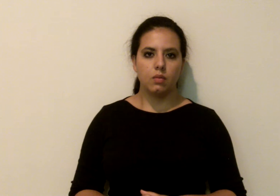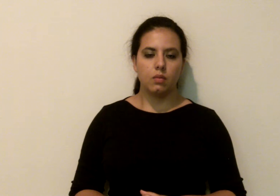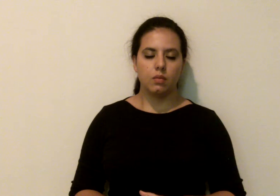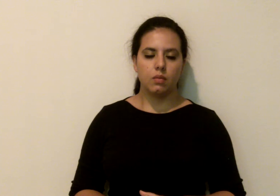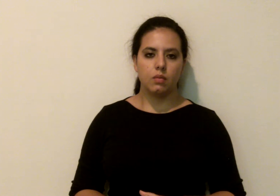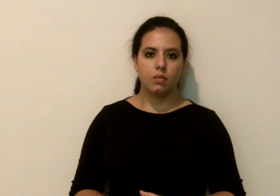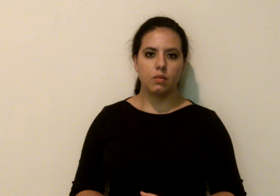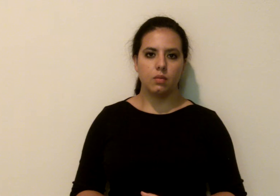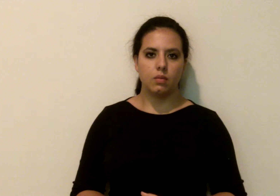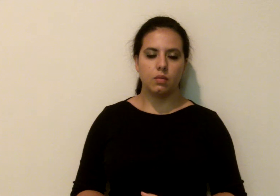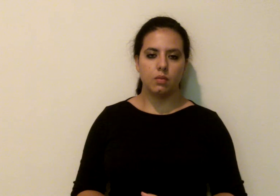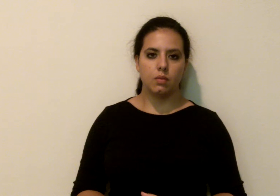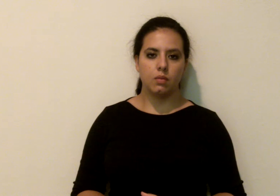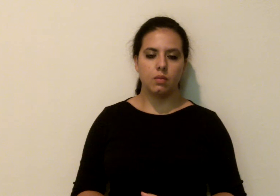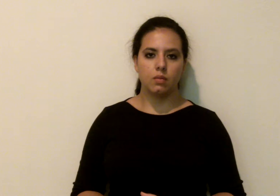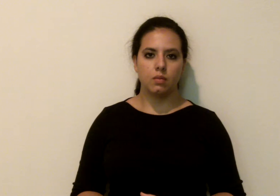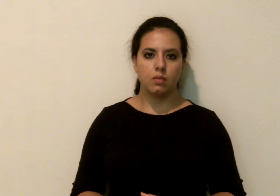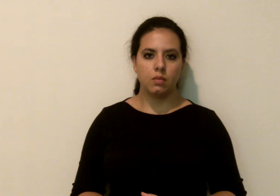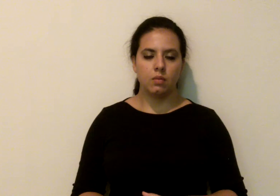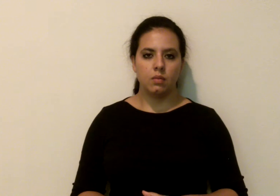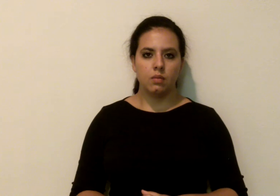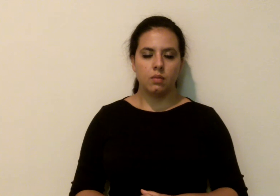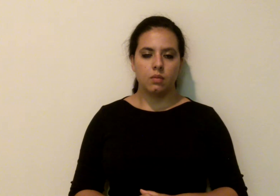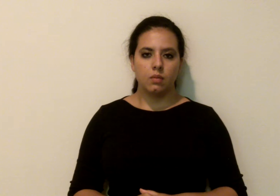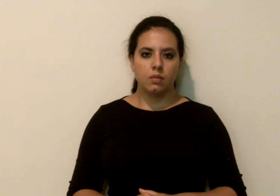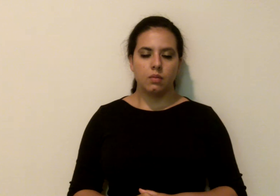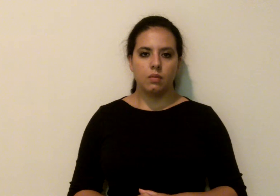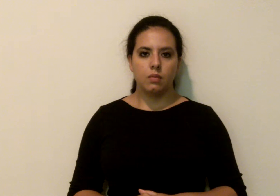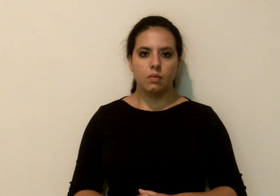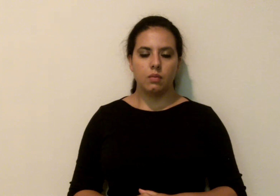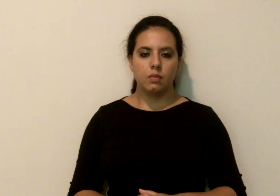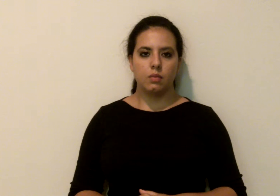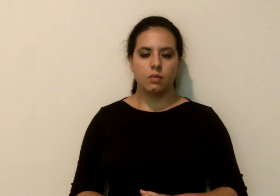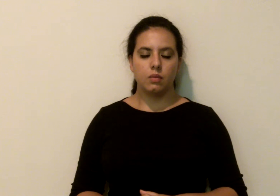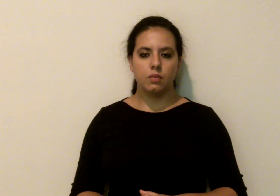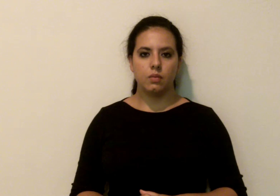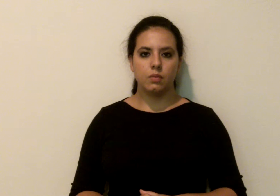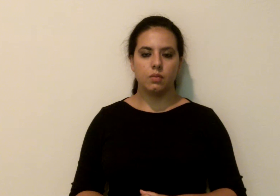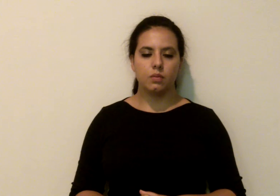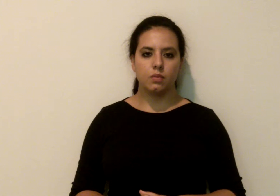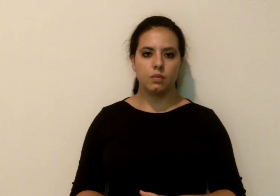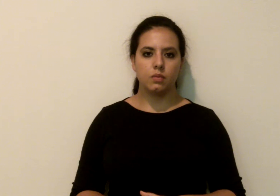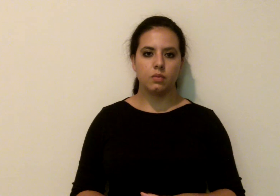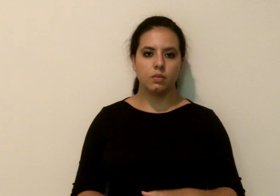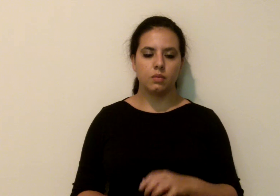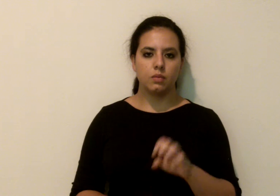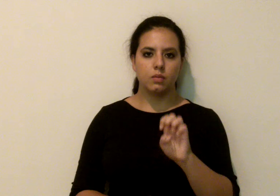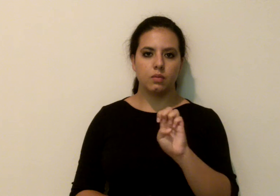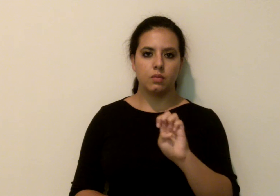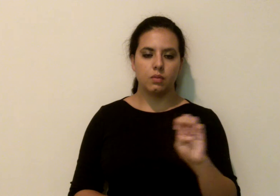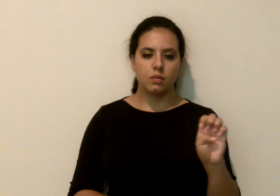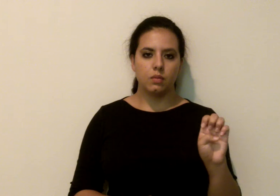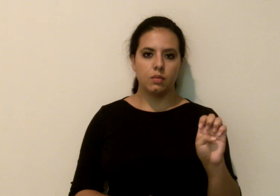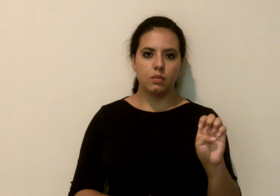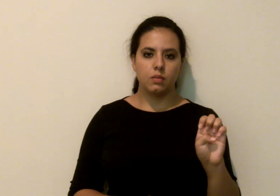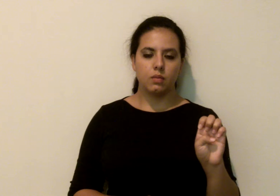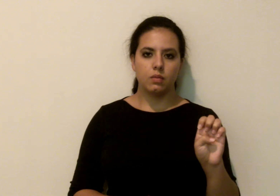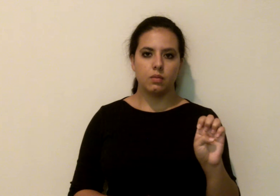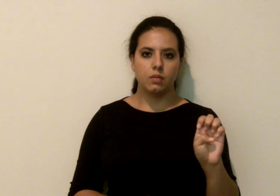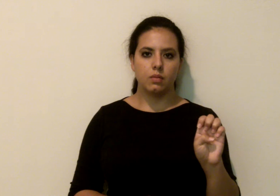numbers. We're not doing that. But I will tell you, when you do a double E, it slides. One